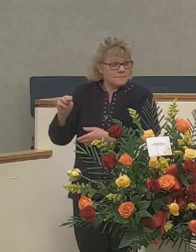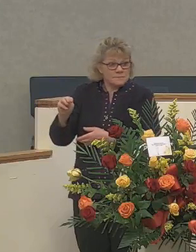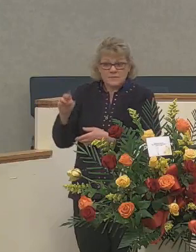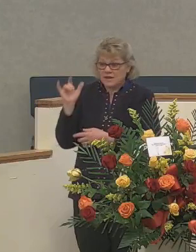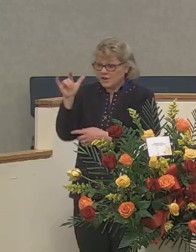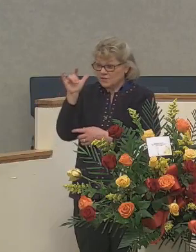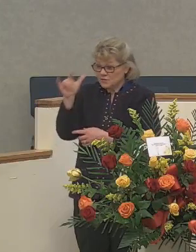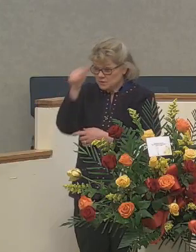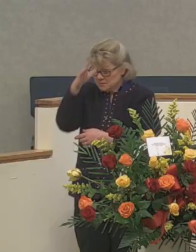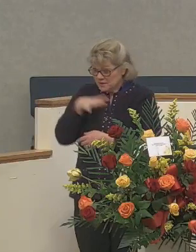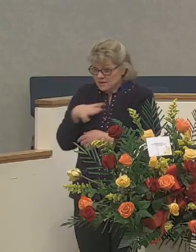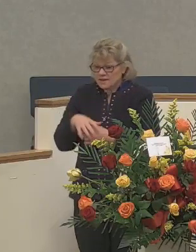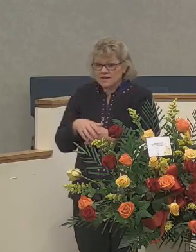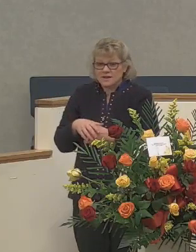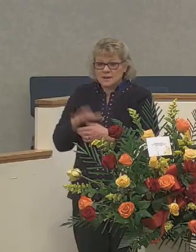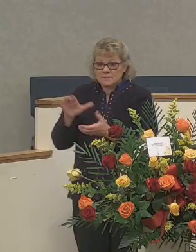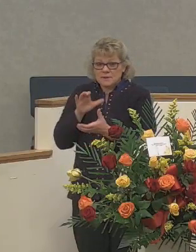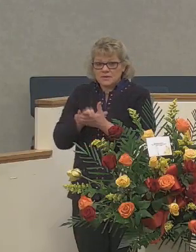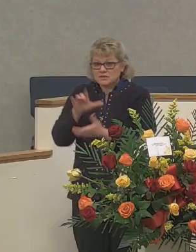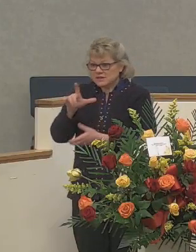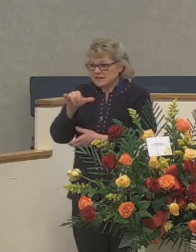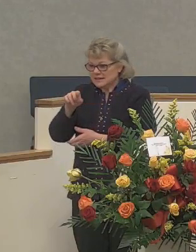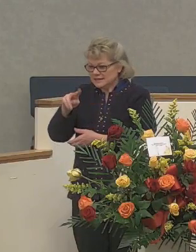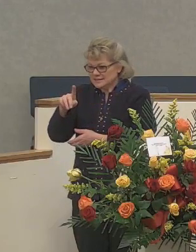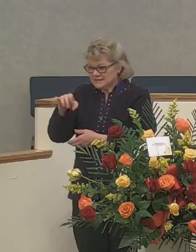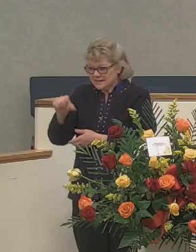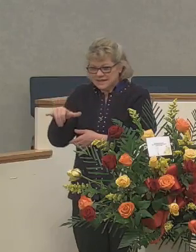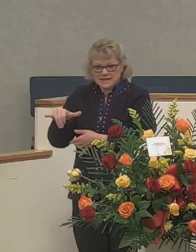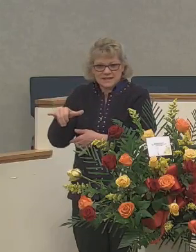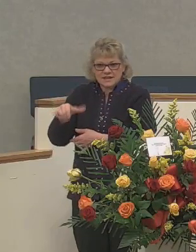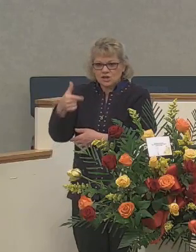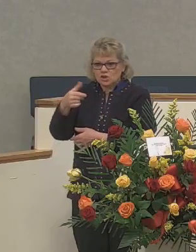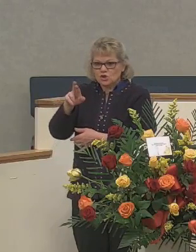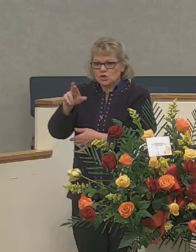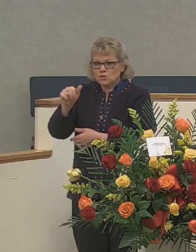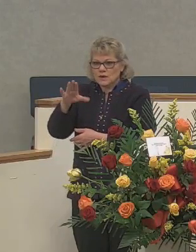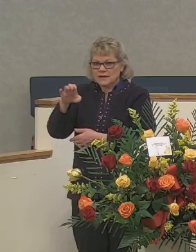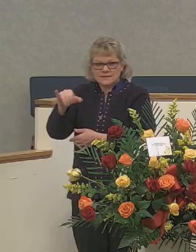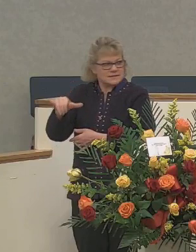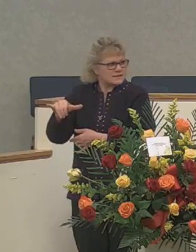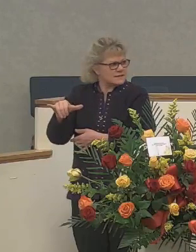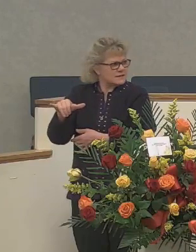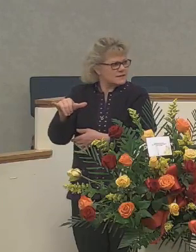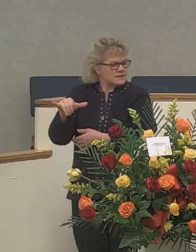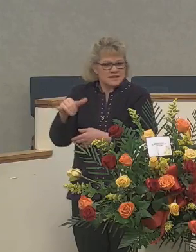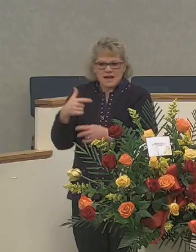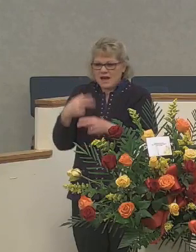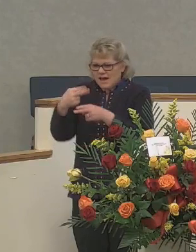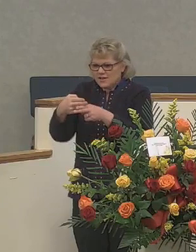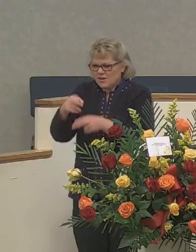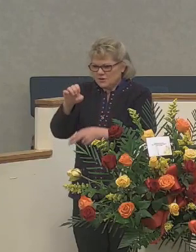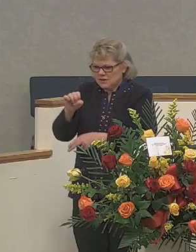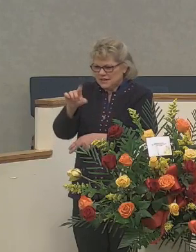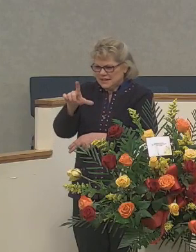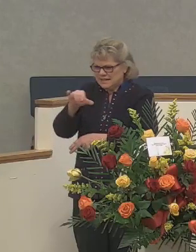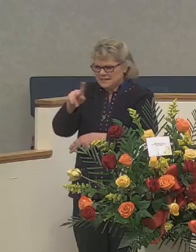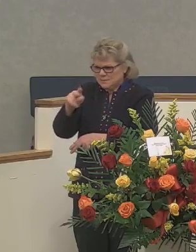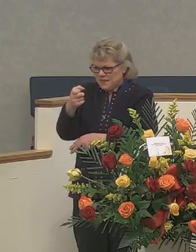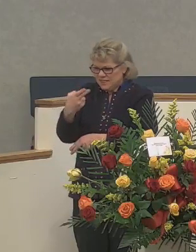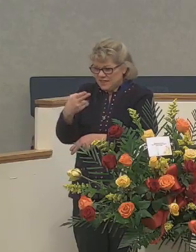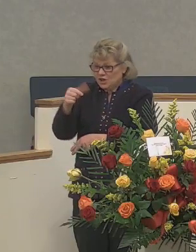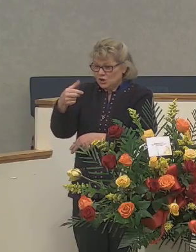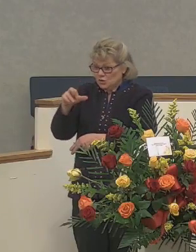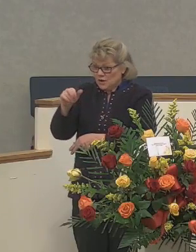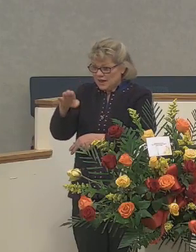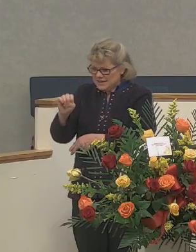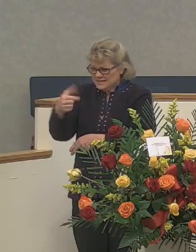Force men, married to Lindsay. Gracie, I call her Elizabeth Grace. Gracie